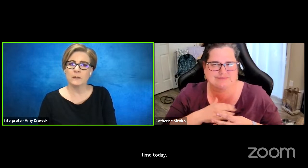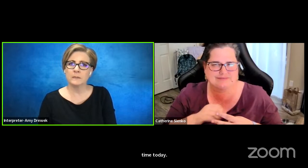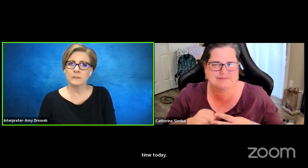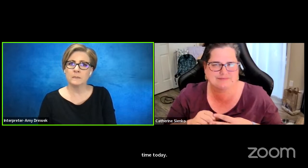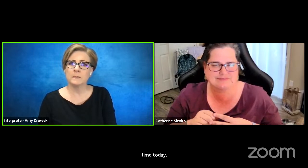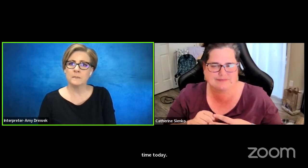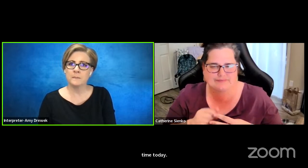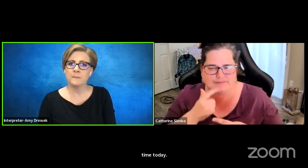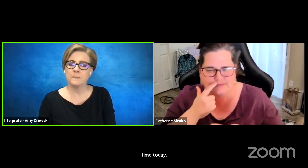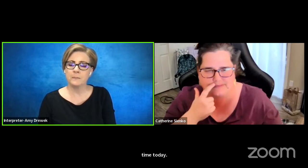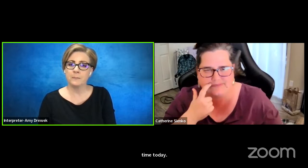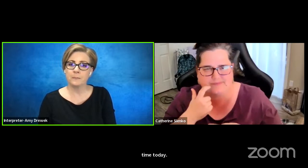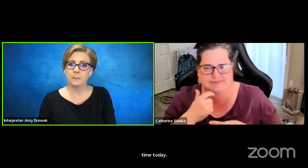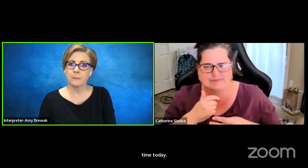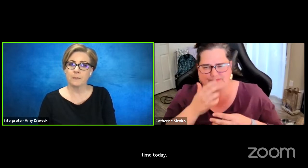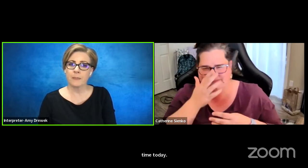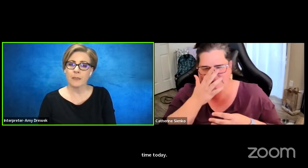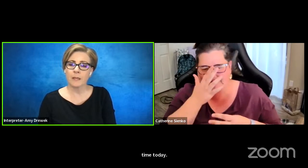holding just for a moment?